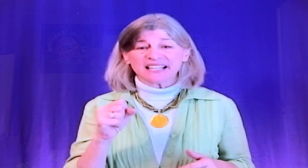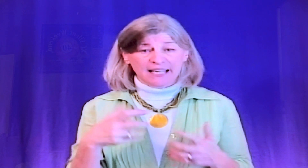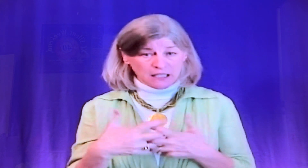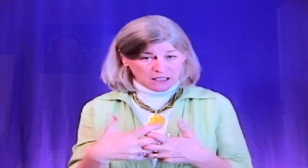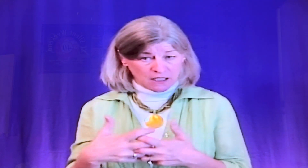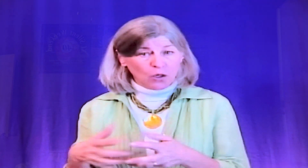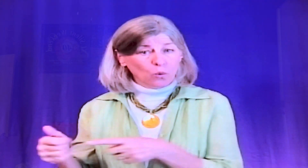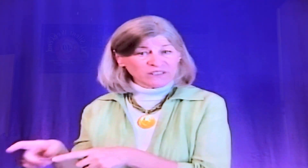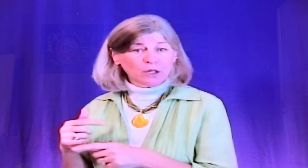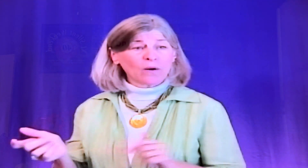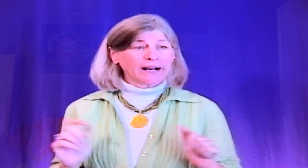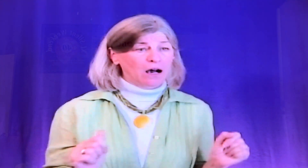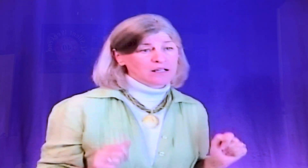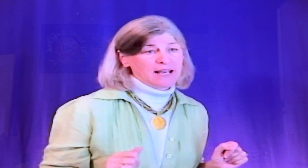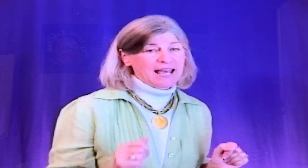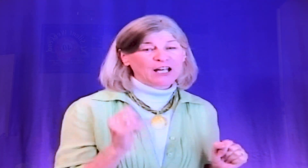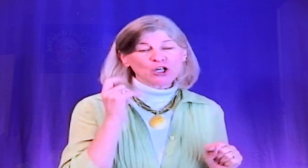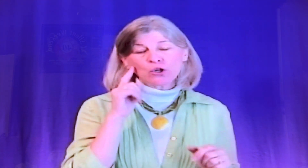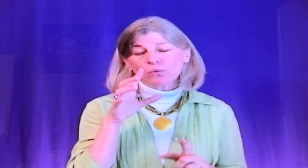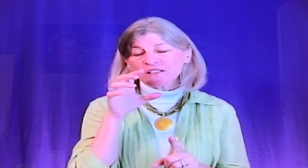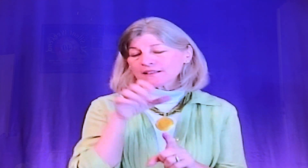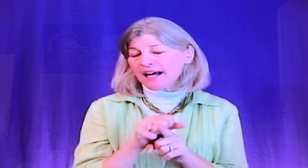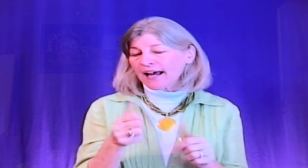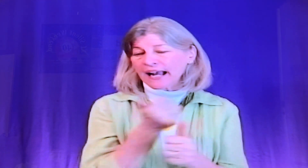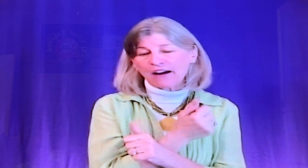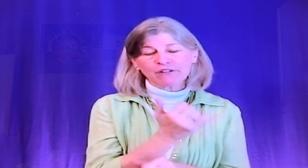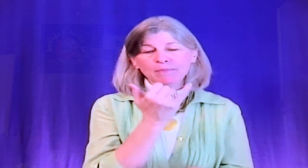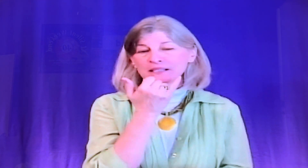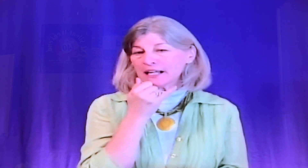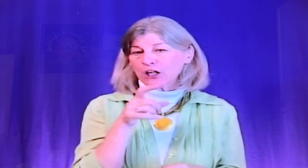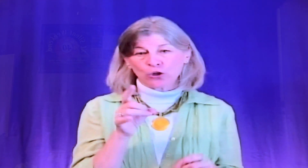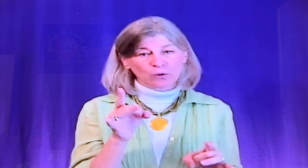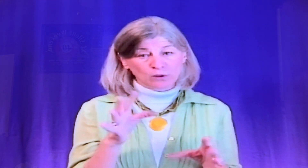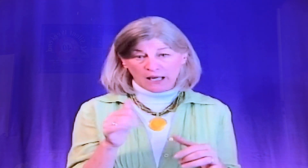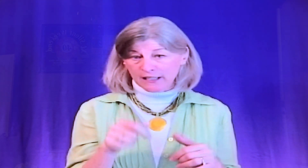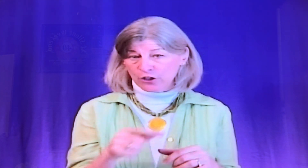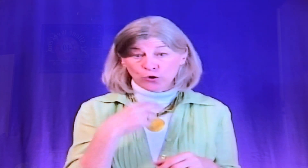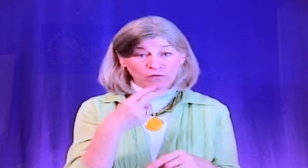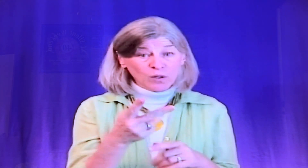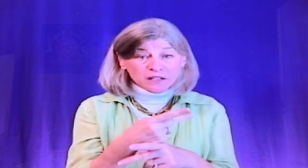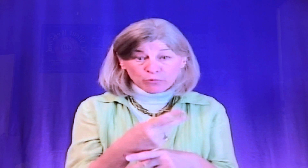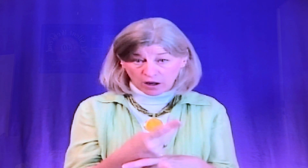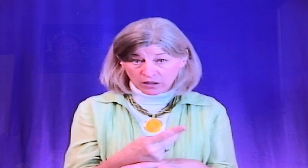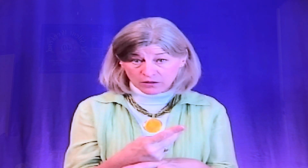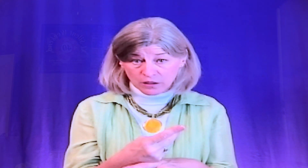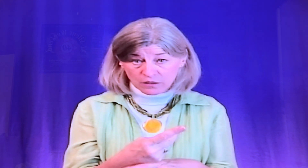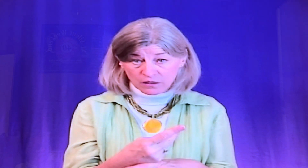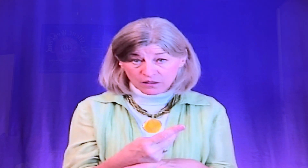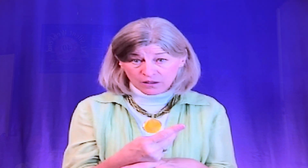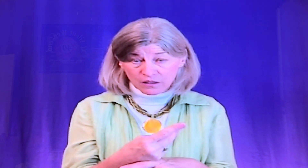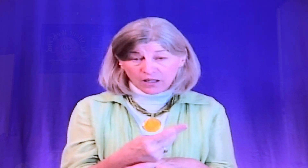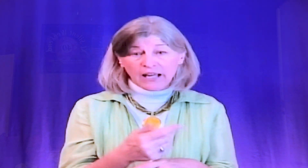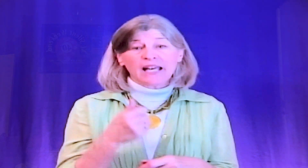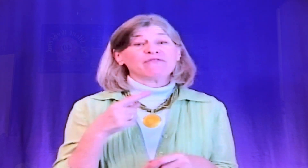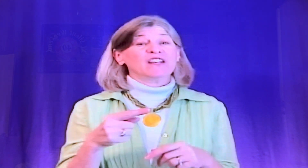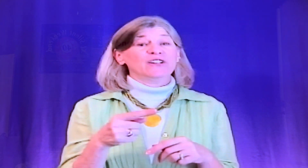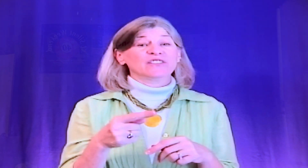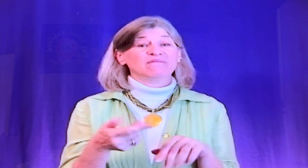sync what's going on. And you will snag every mistake you don't like in your voicing product. If there's